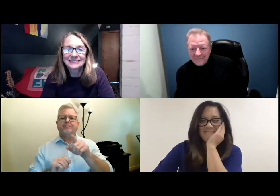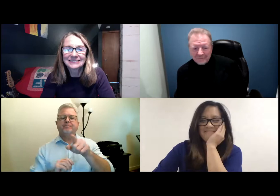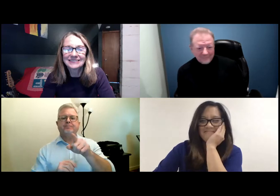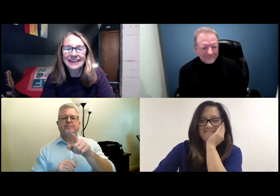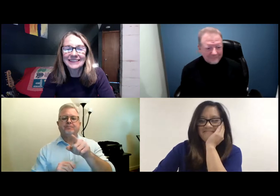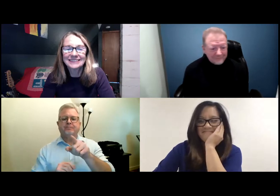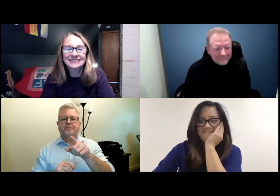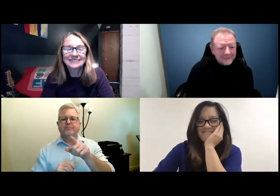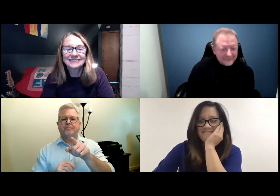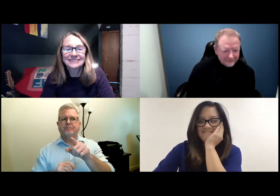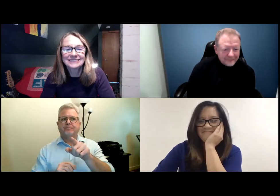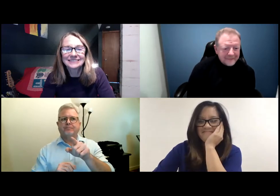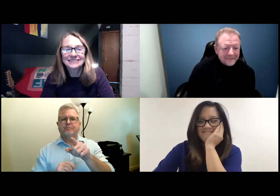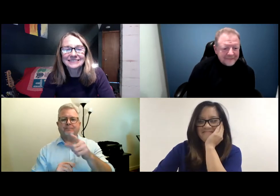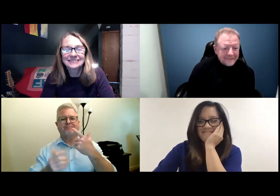Christine. Hi.